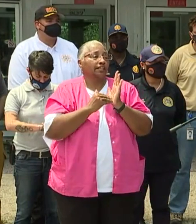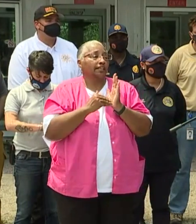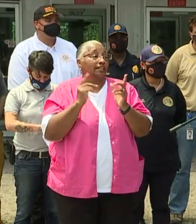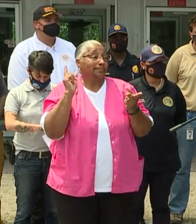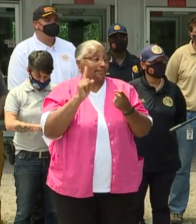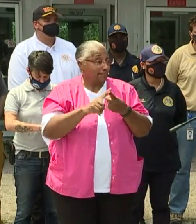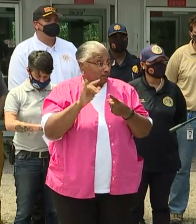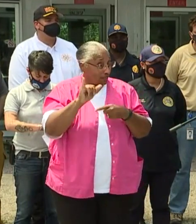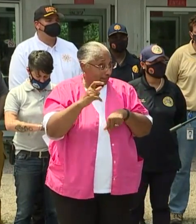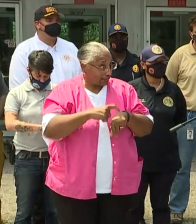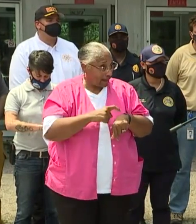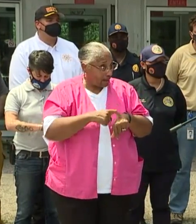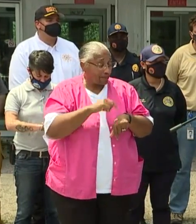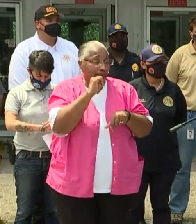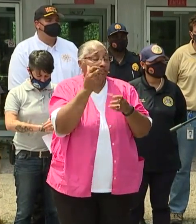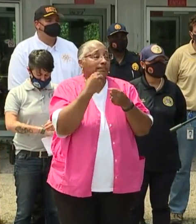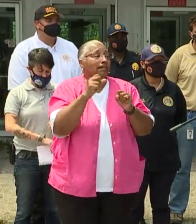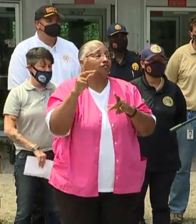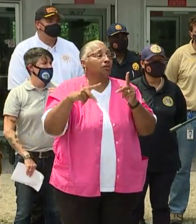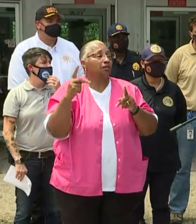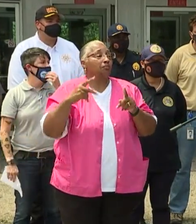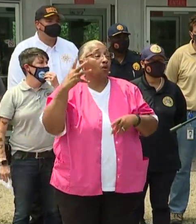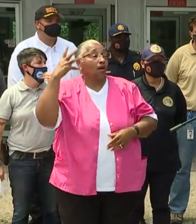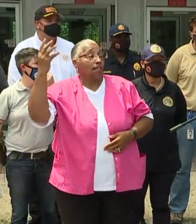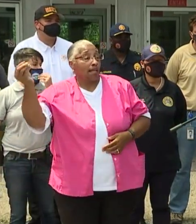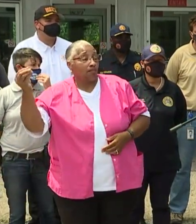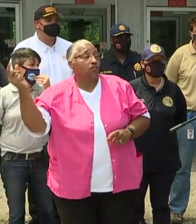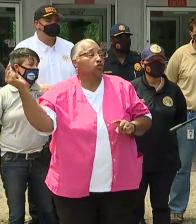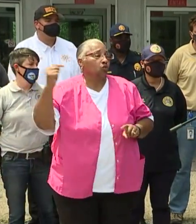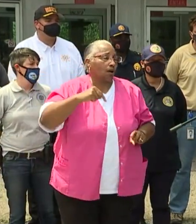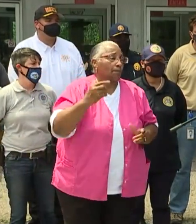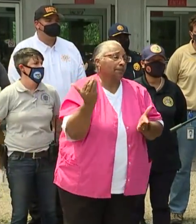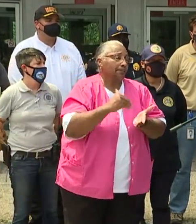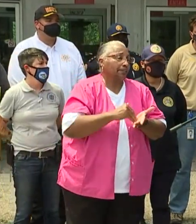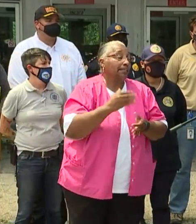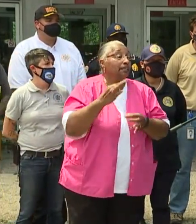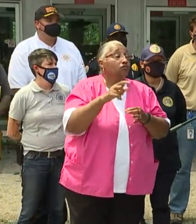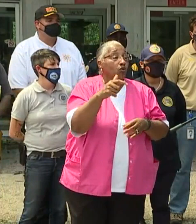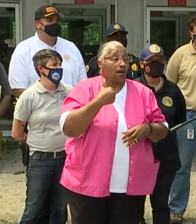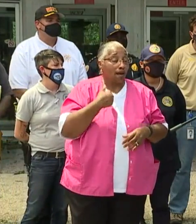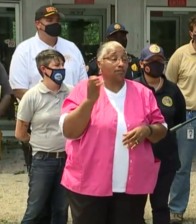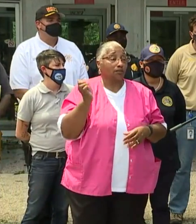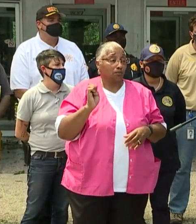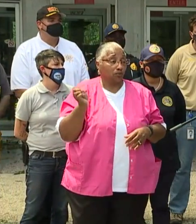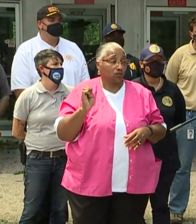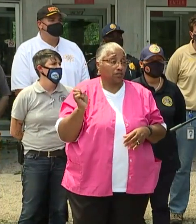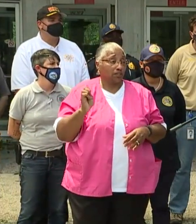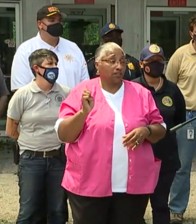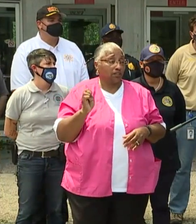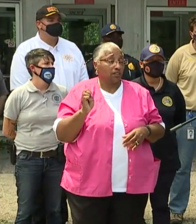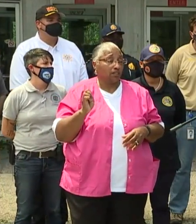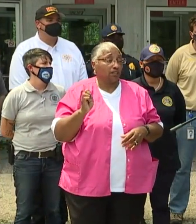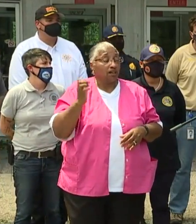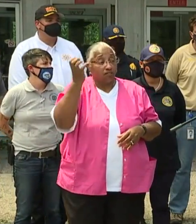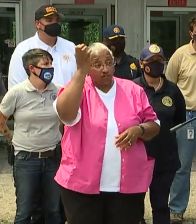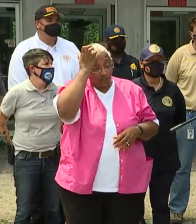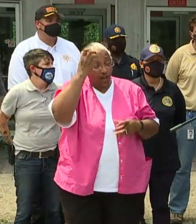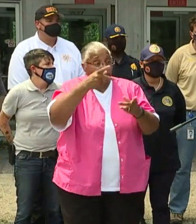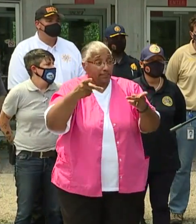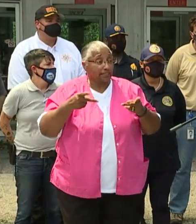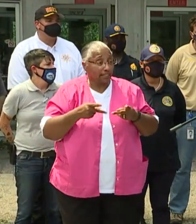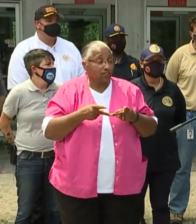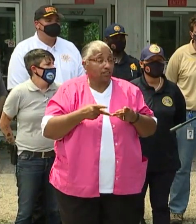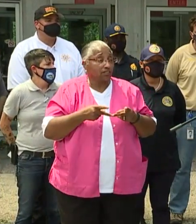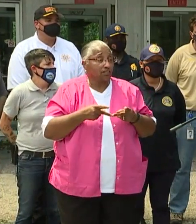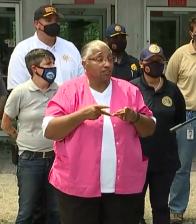that point, it is not safe for those who have left the city to return. If you do have an emergency, though, all the fire stations across the city have